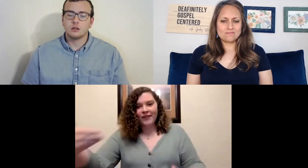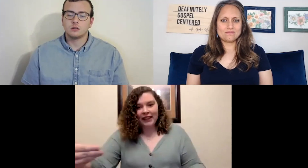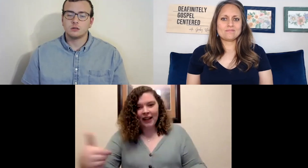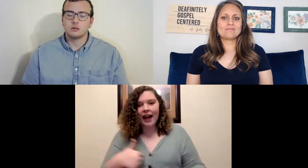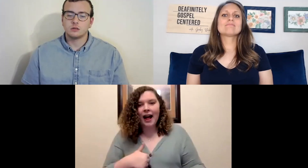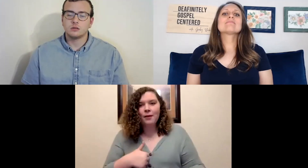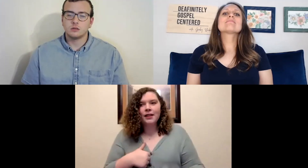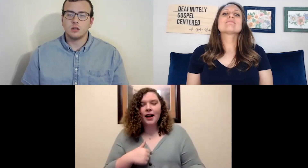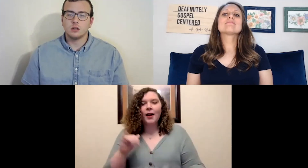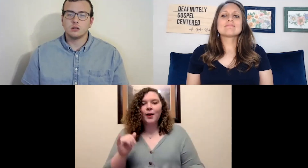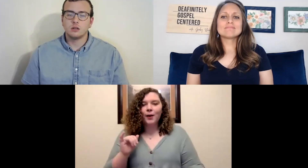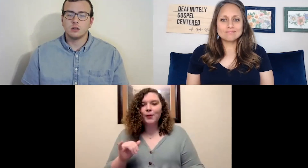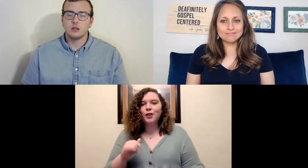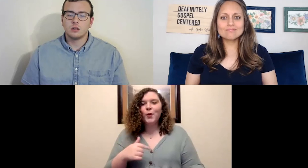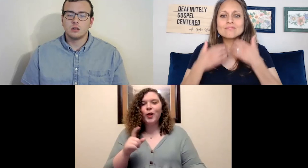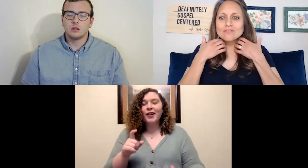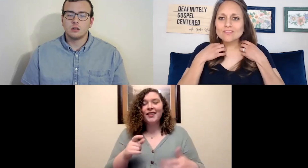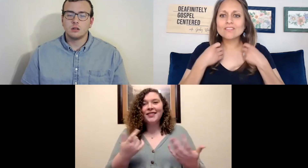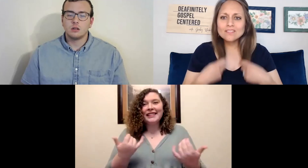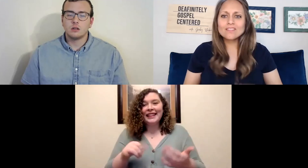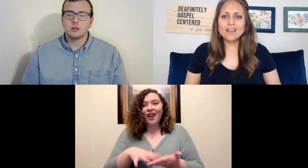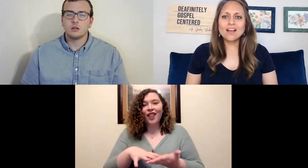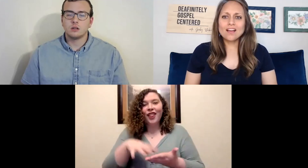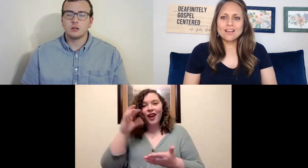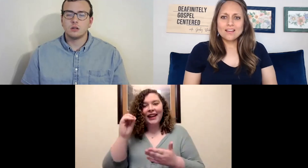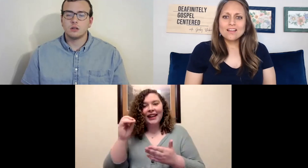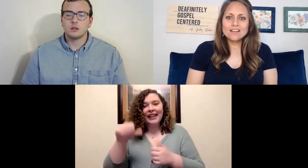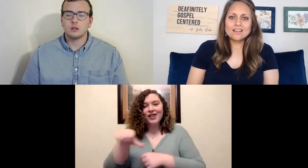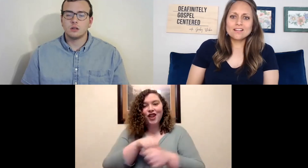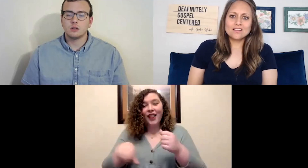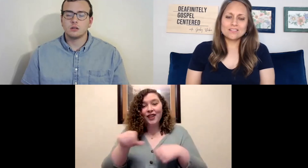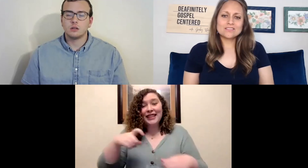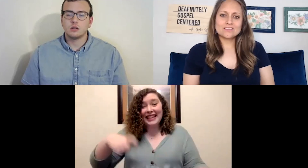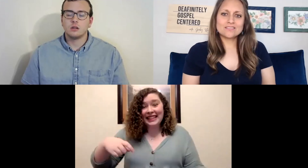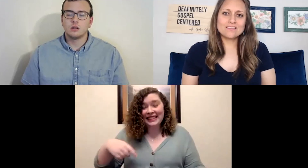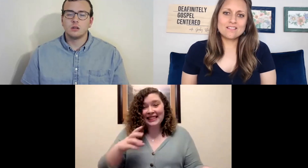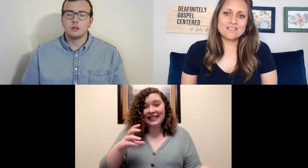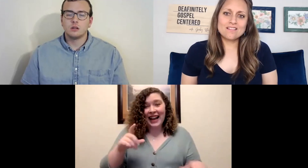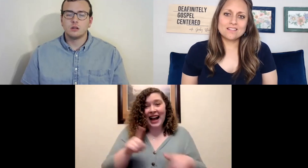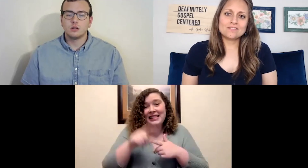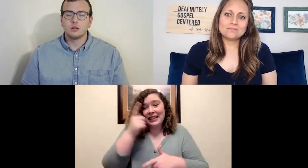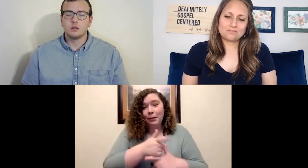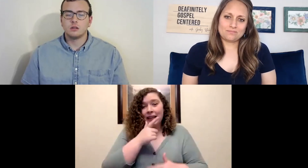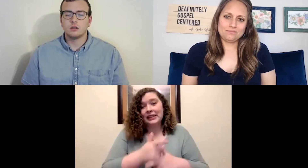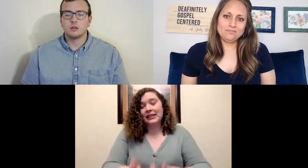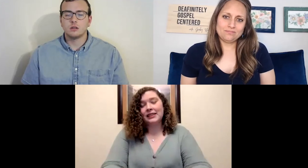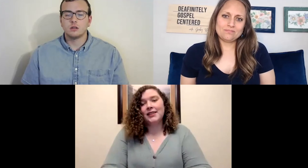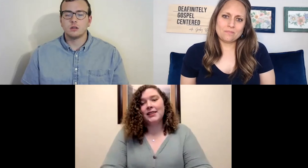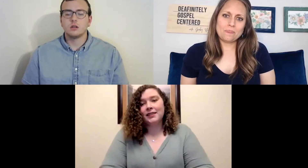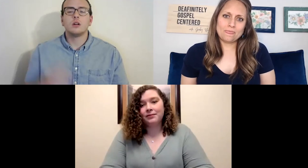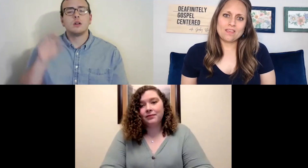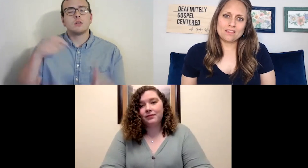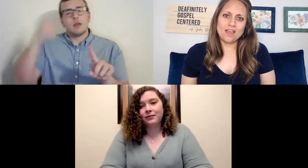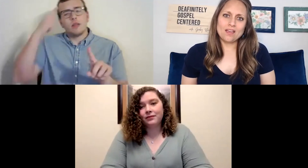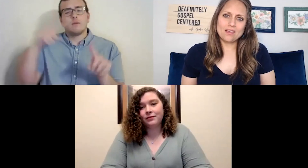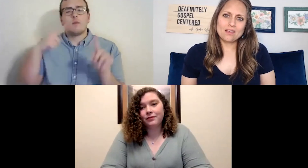that love, keeping in touch is really important. So one of the things you have to know about the struggles. So we're still learning about what each other's needs